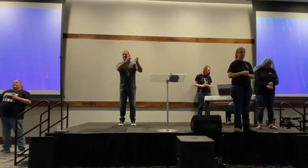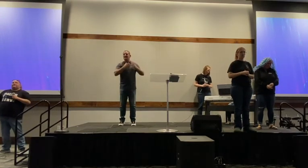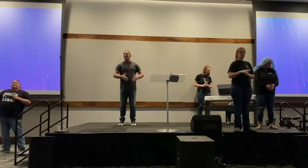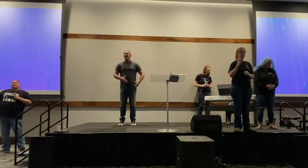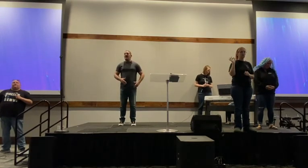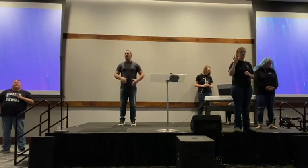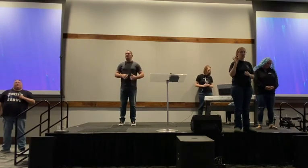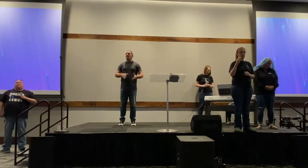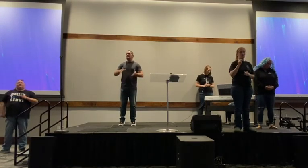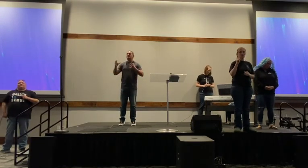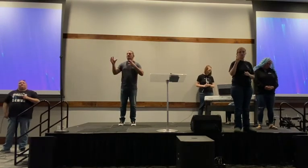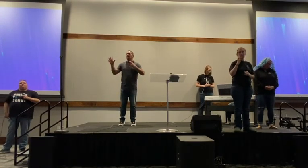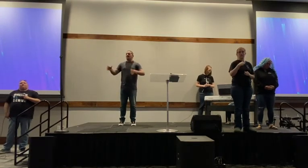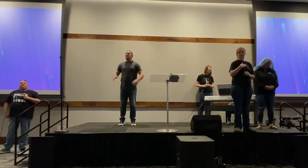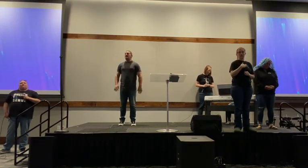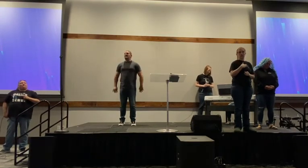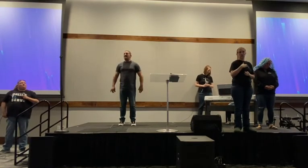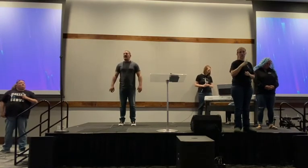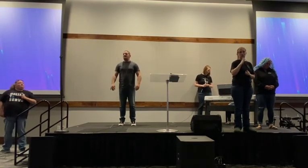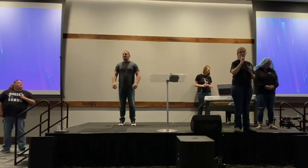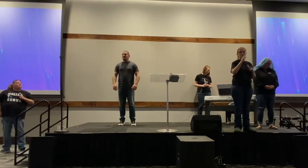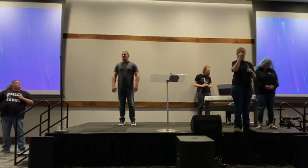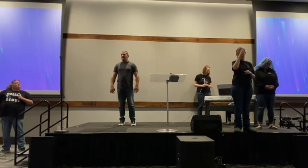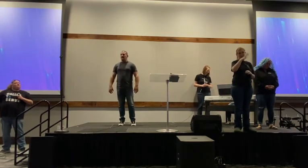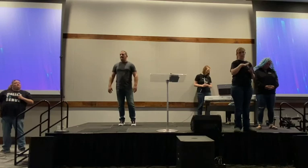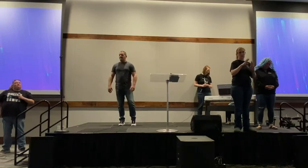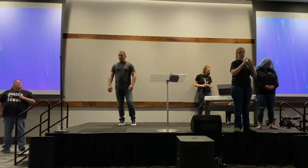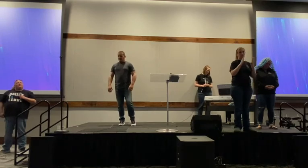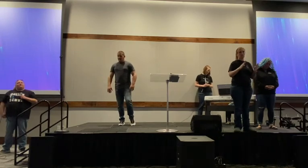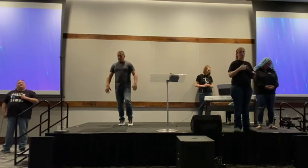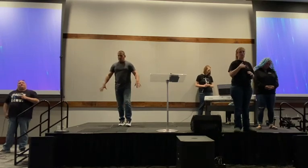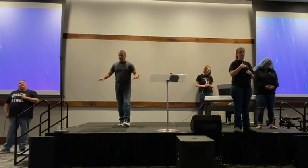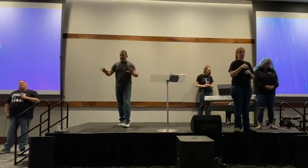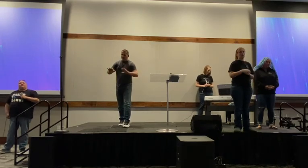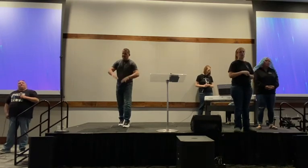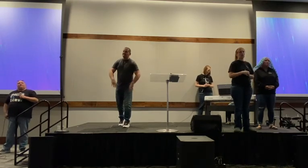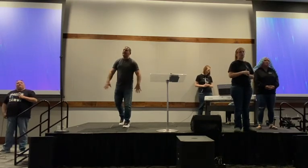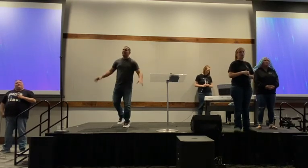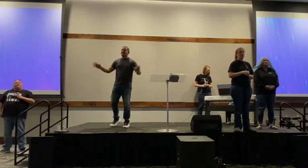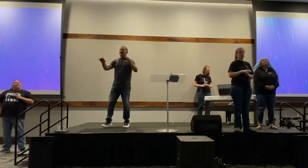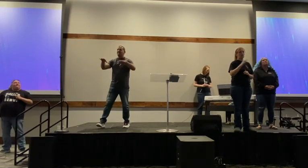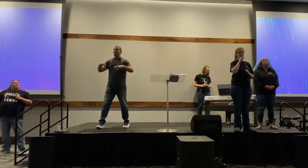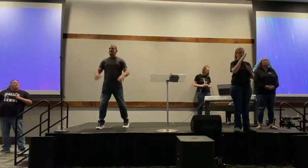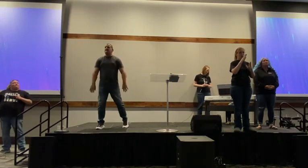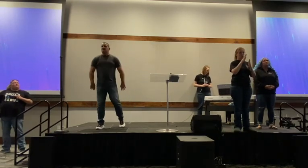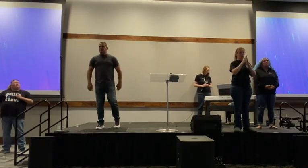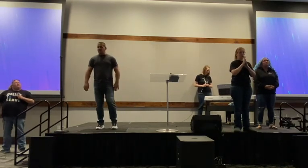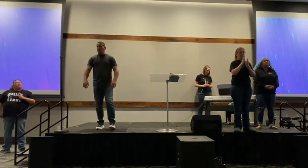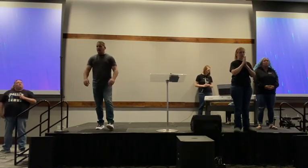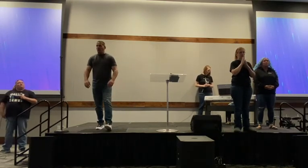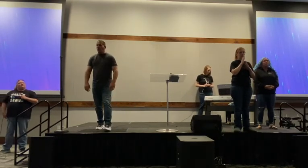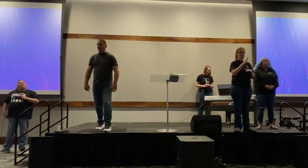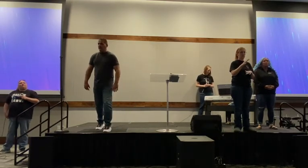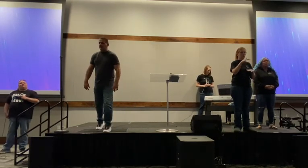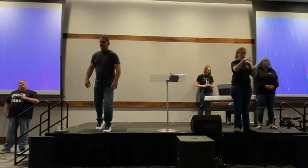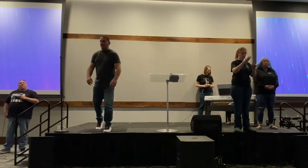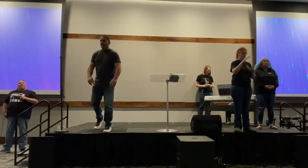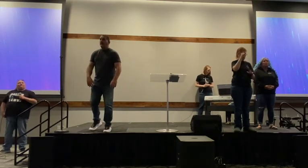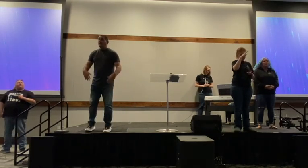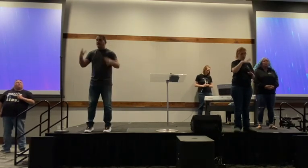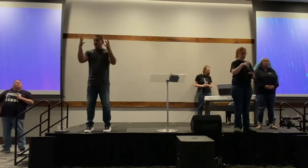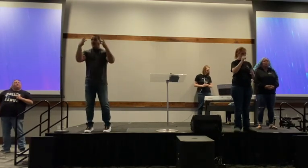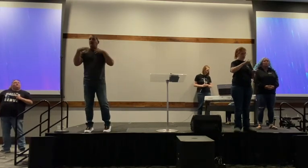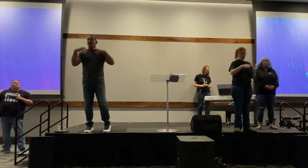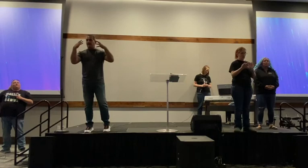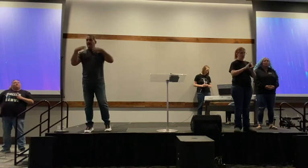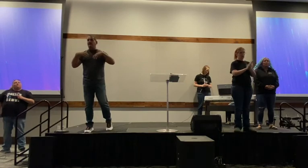Pastor Steve and I, we went to a gentleman's house yesterday. Praying over this man, death has been spoken over him. I